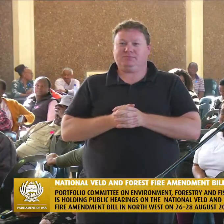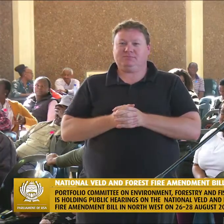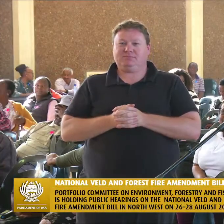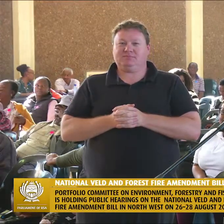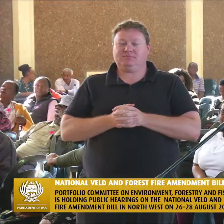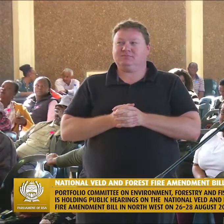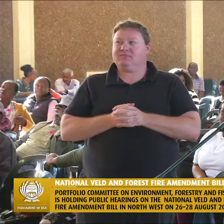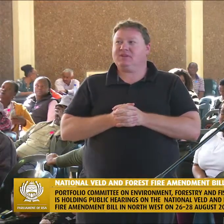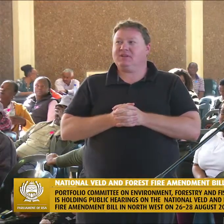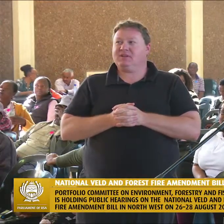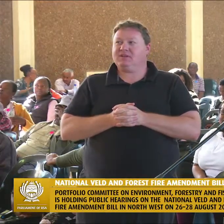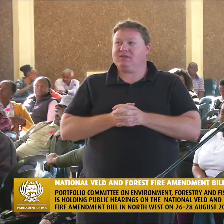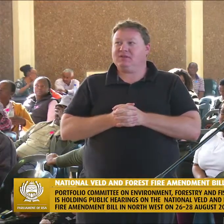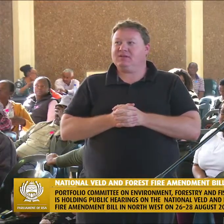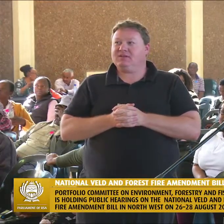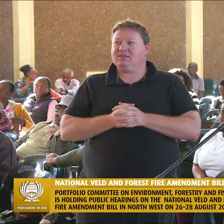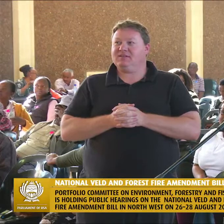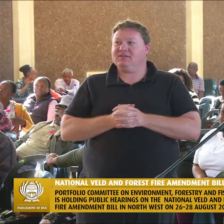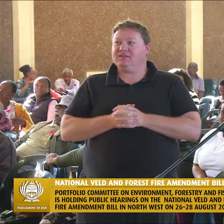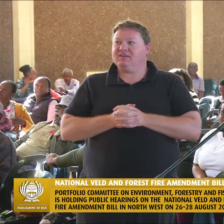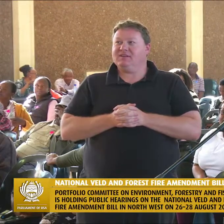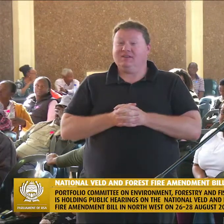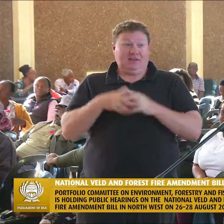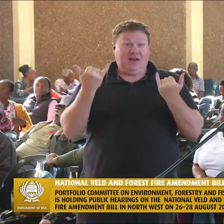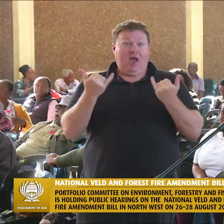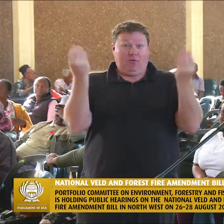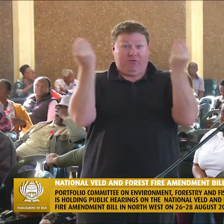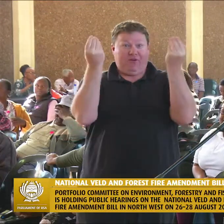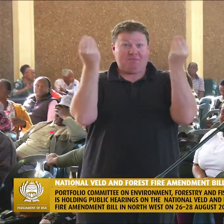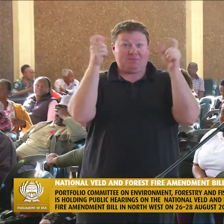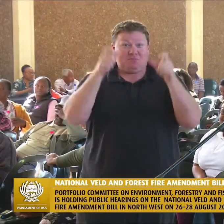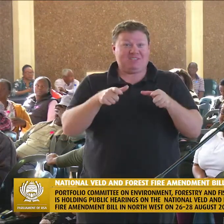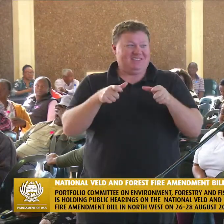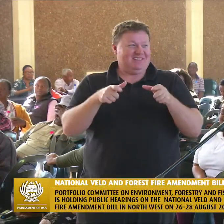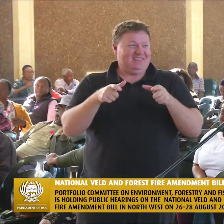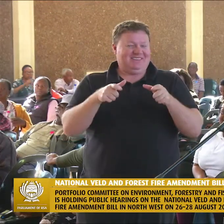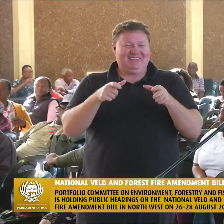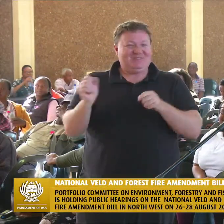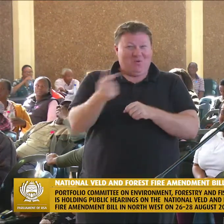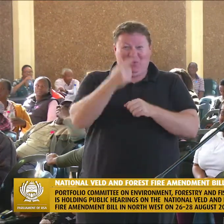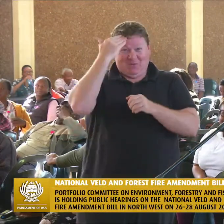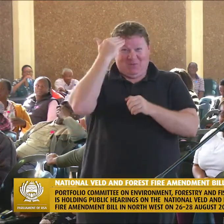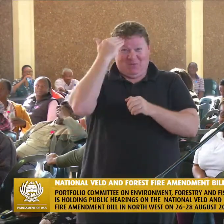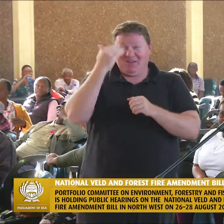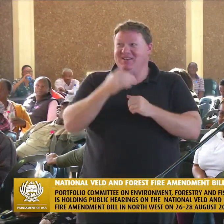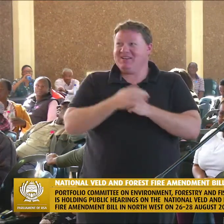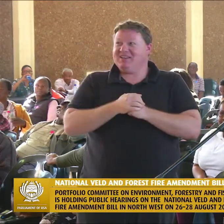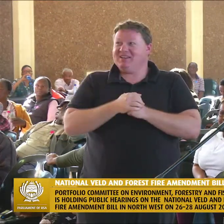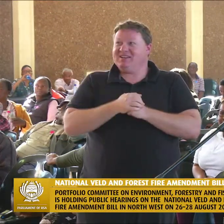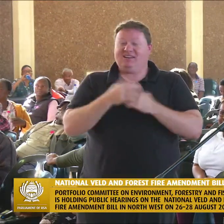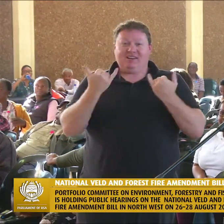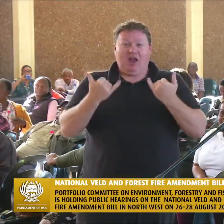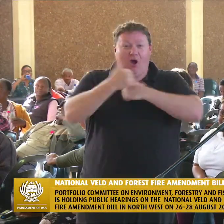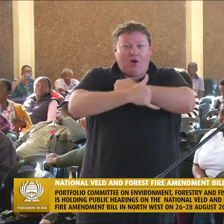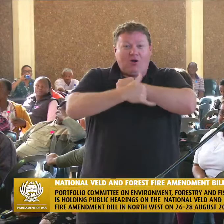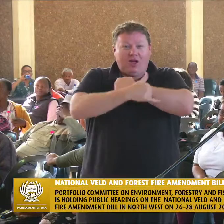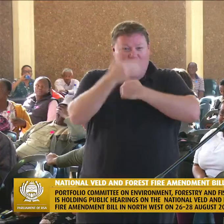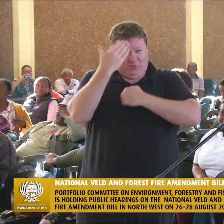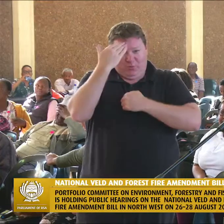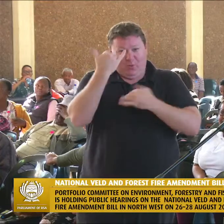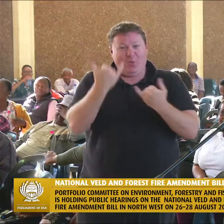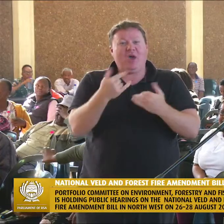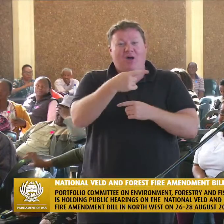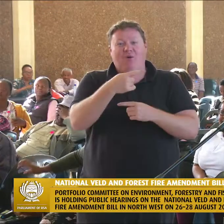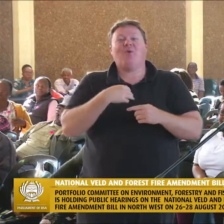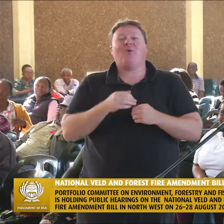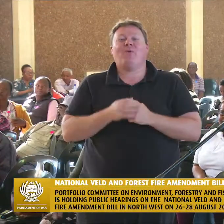here yeah no now already no he's very famous now you are very famous now why is very much in fact the whole country knows you now but